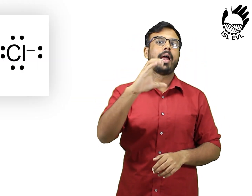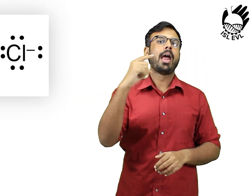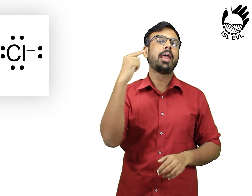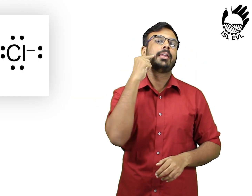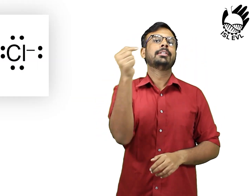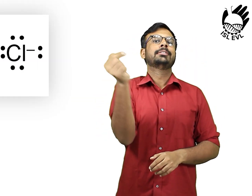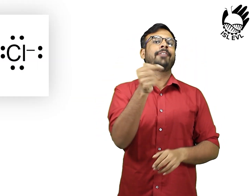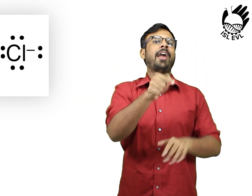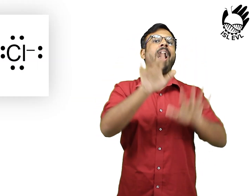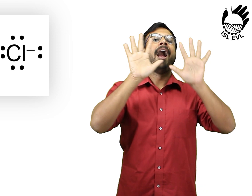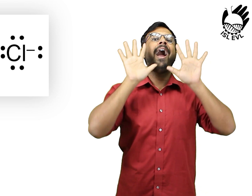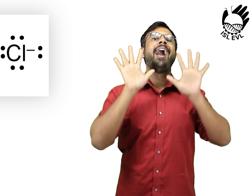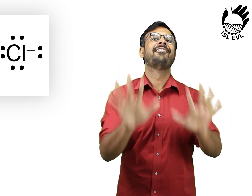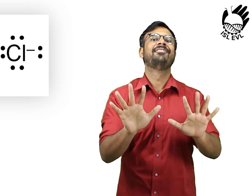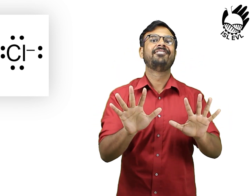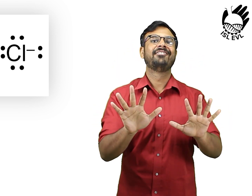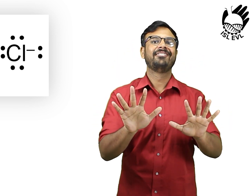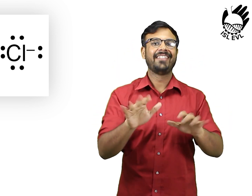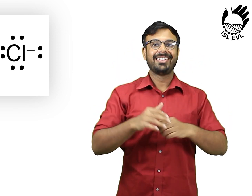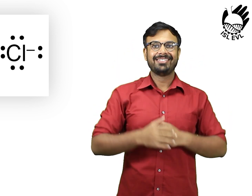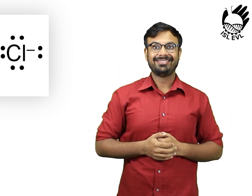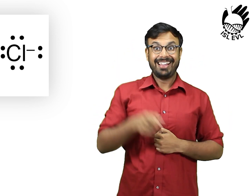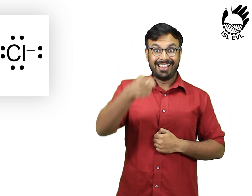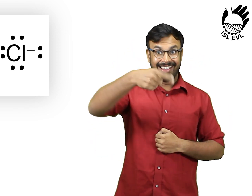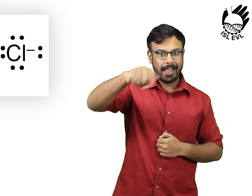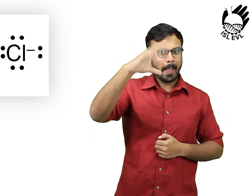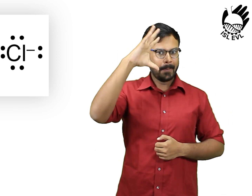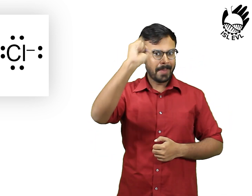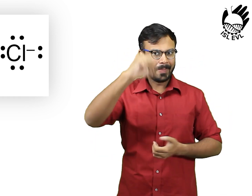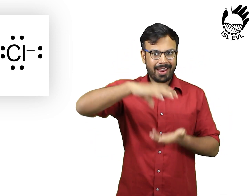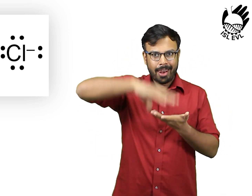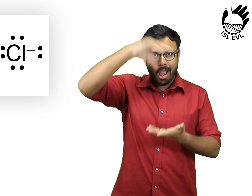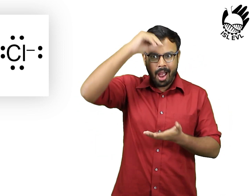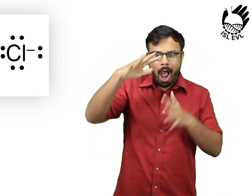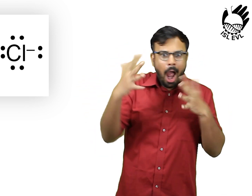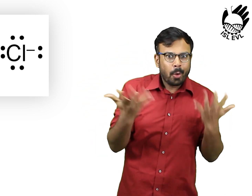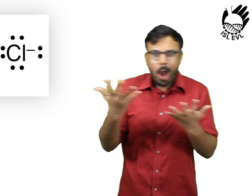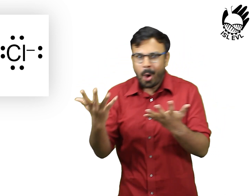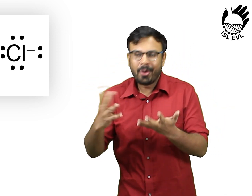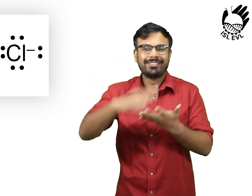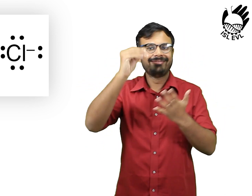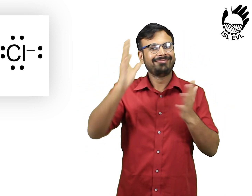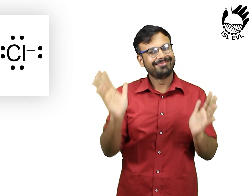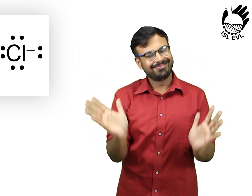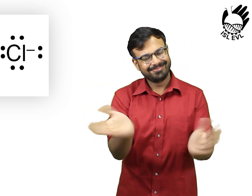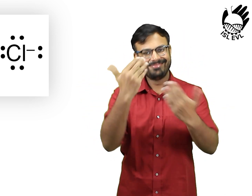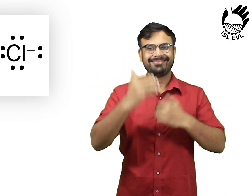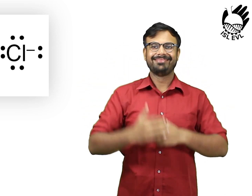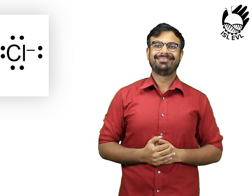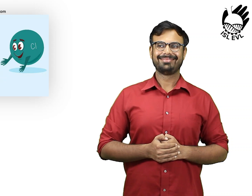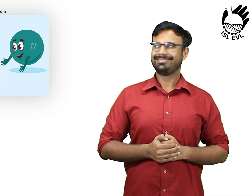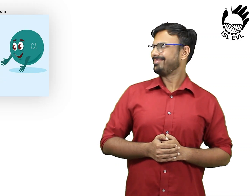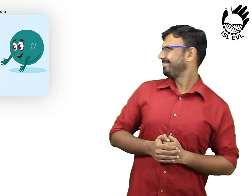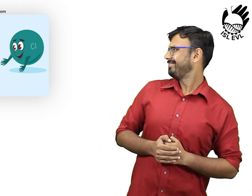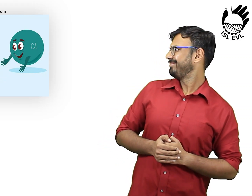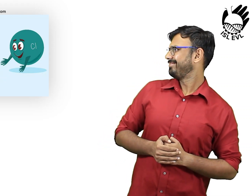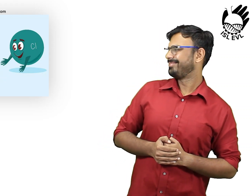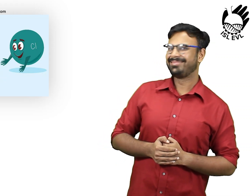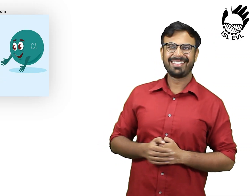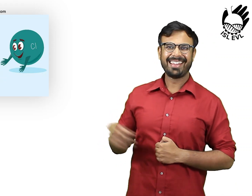of the salts by carrying out the test tube reactions on the